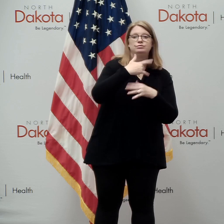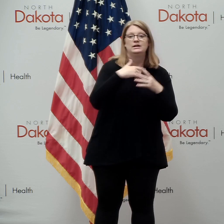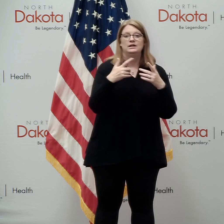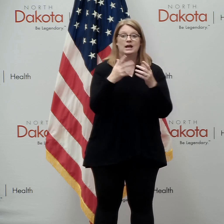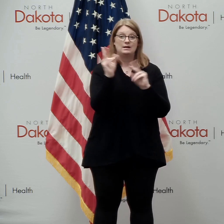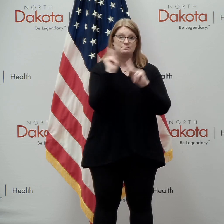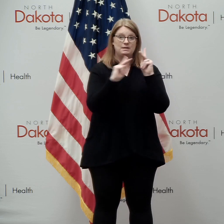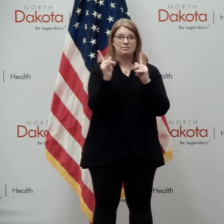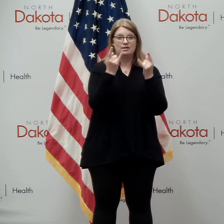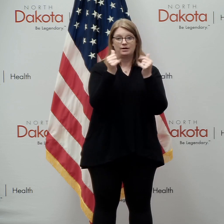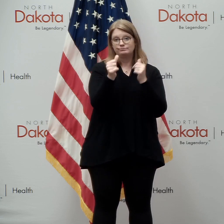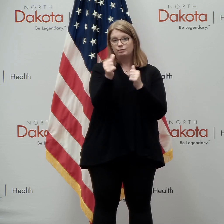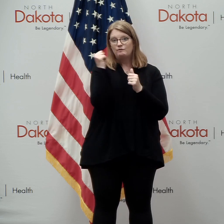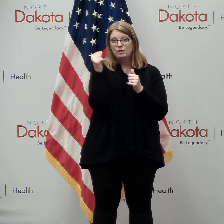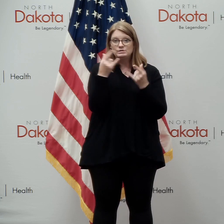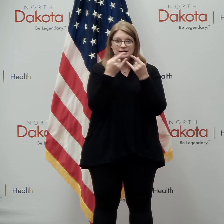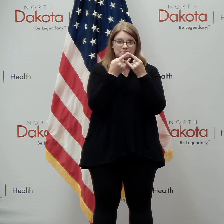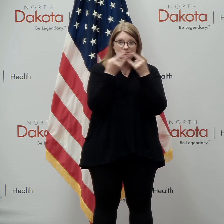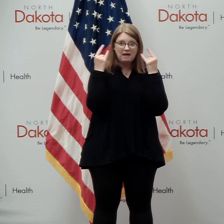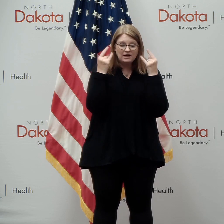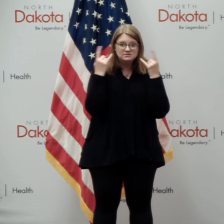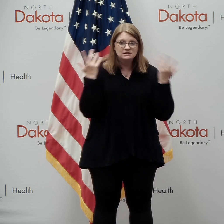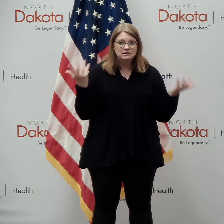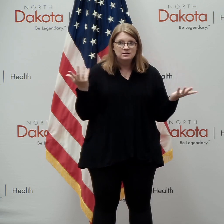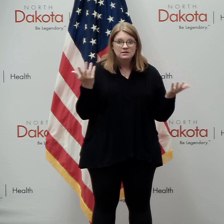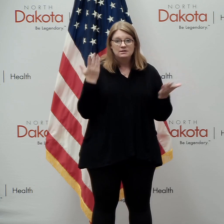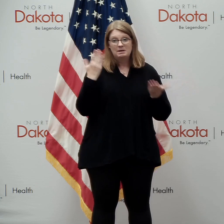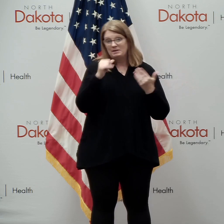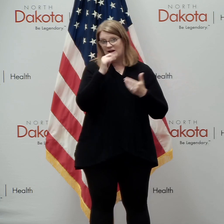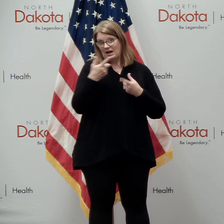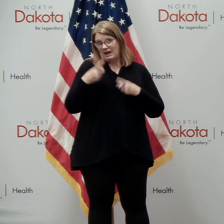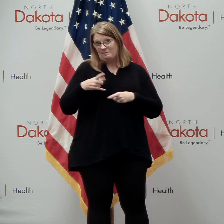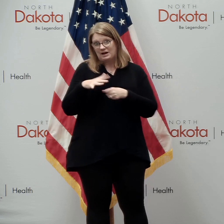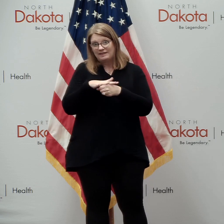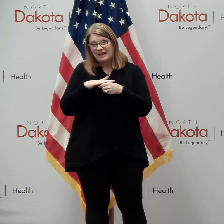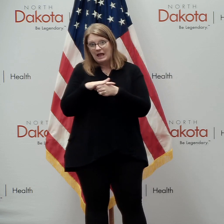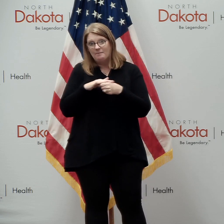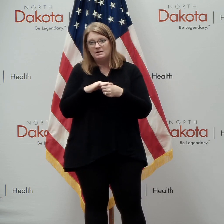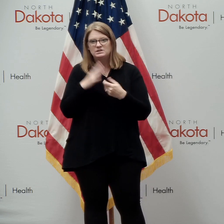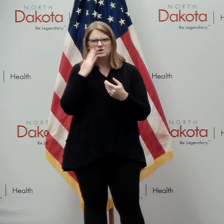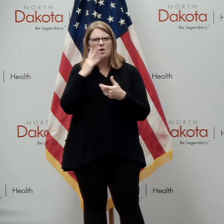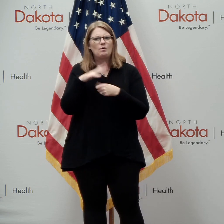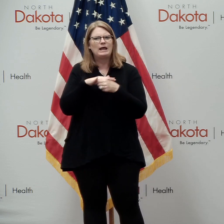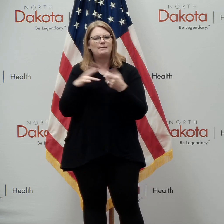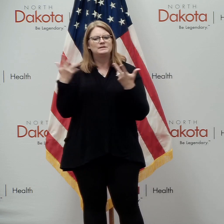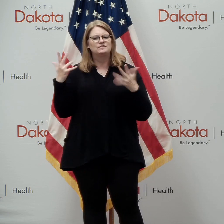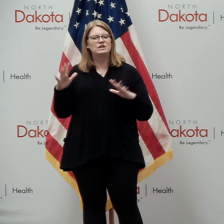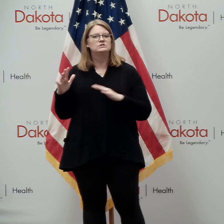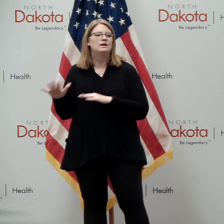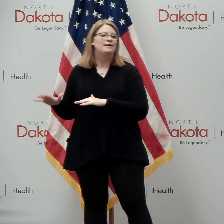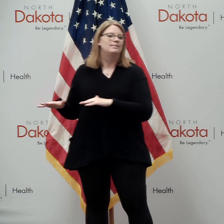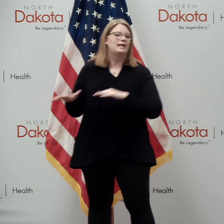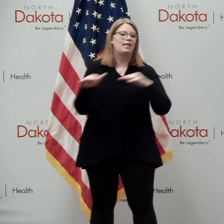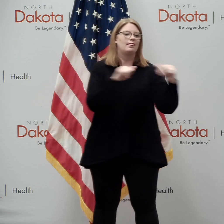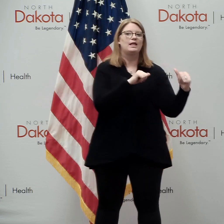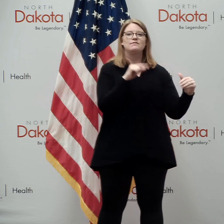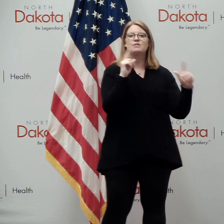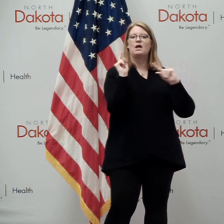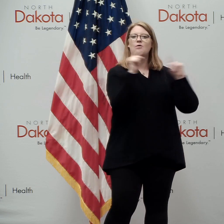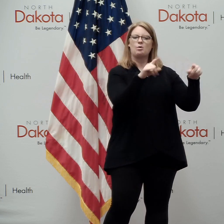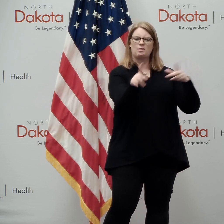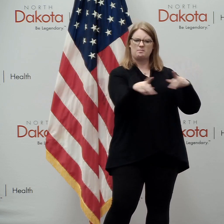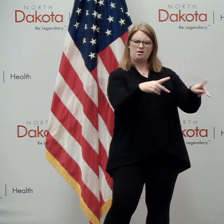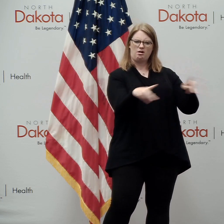masks. That happens. May not be happening on the campus, but it may be happening when they leave campus and go to a function or a party